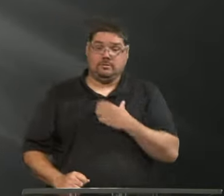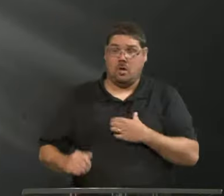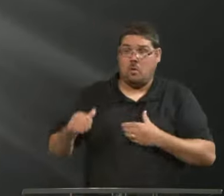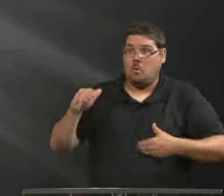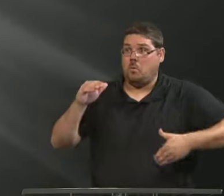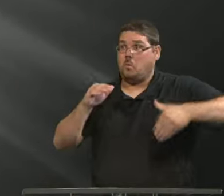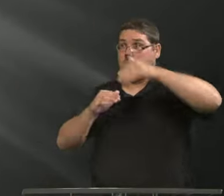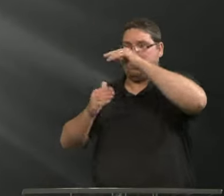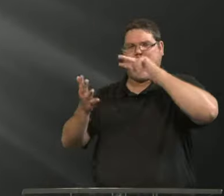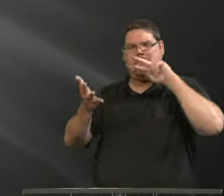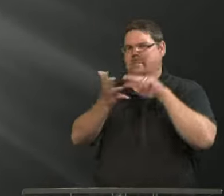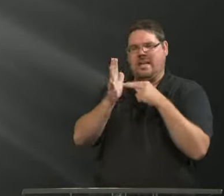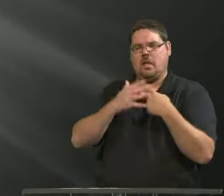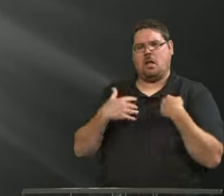over the wife, but that's not correct.